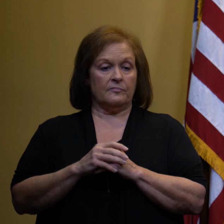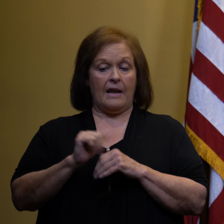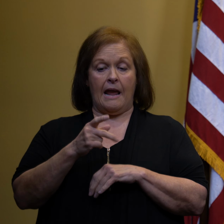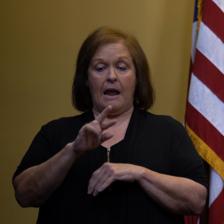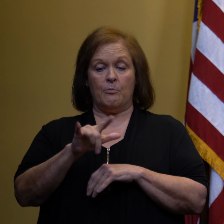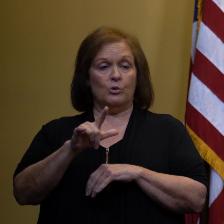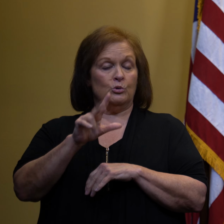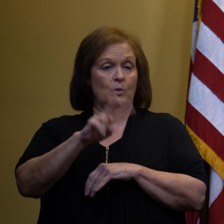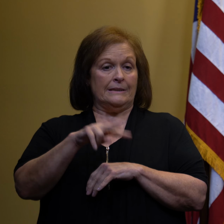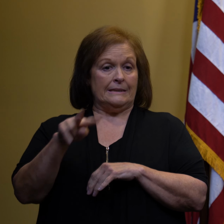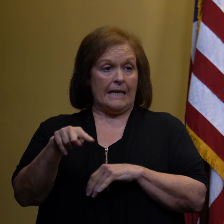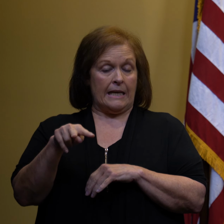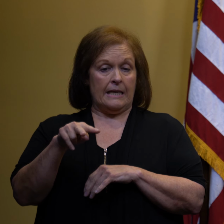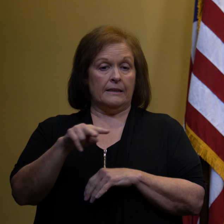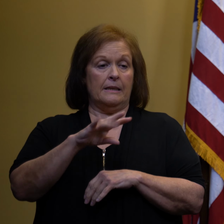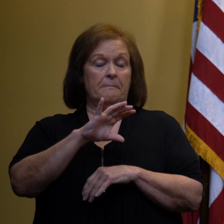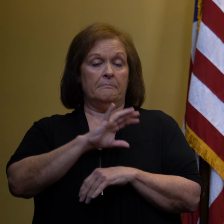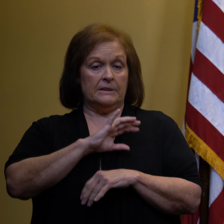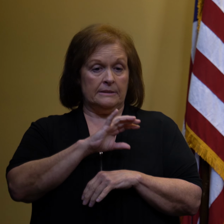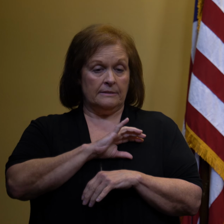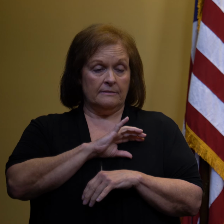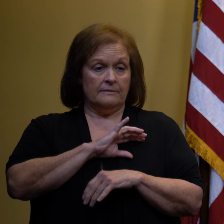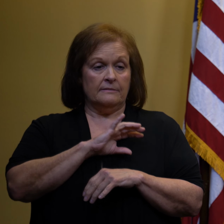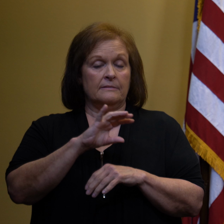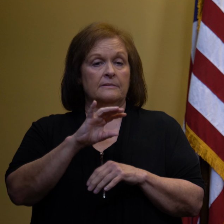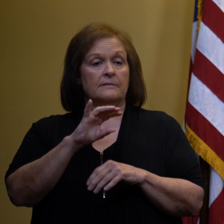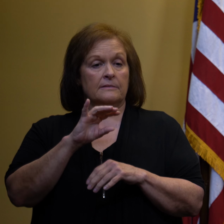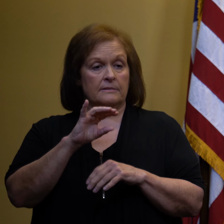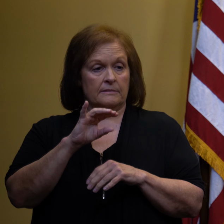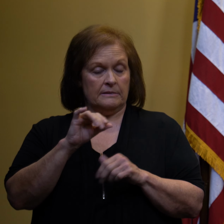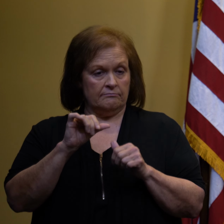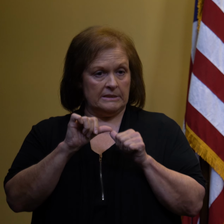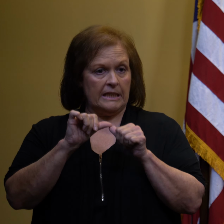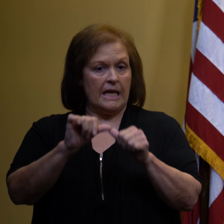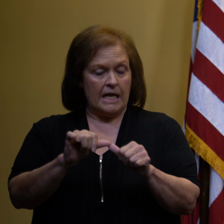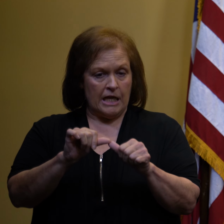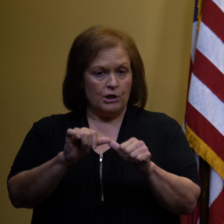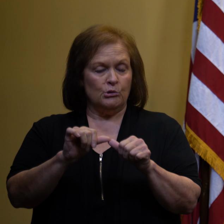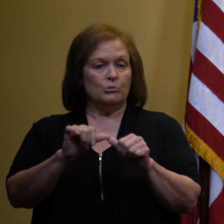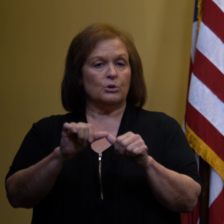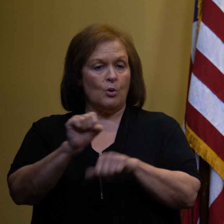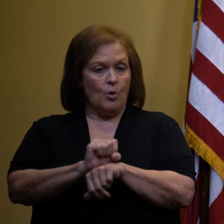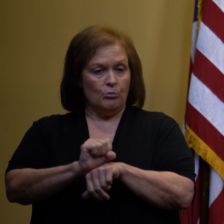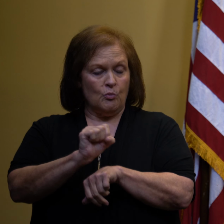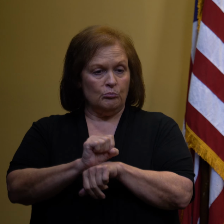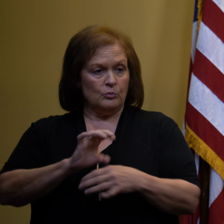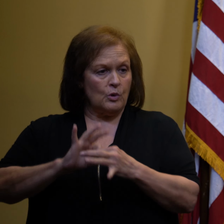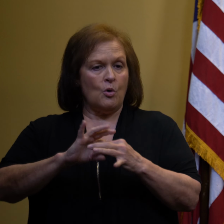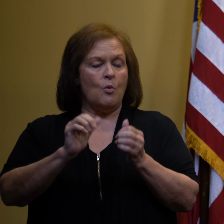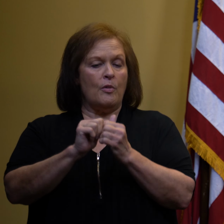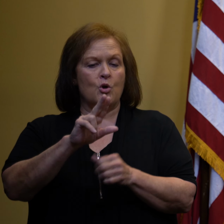April the 22nd, NOPD continues to be very active in our coordinating efforts with